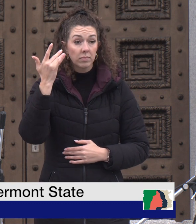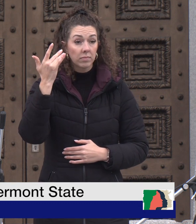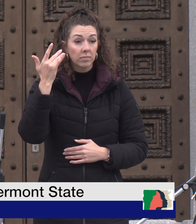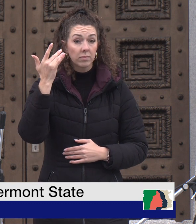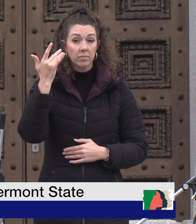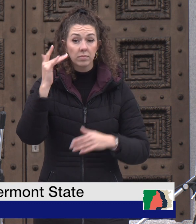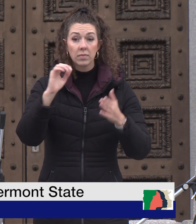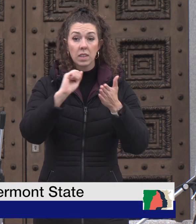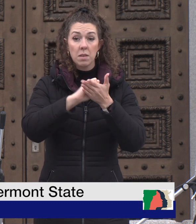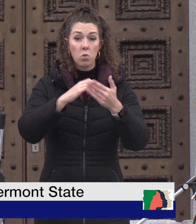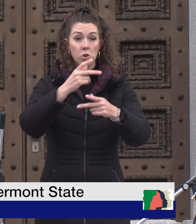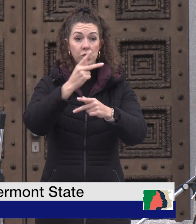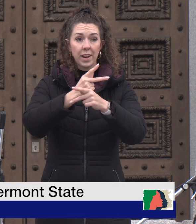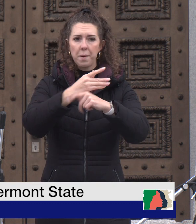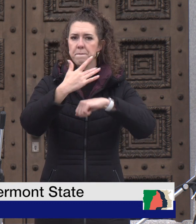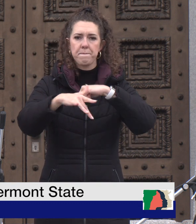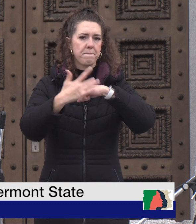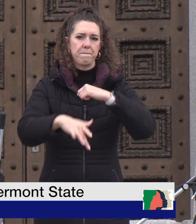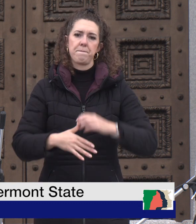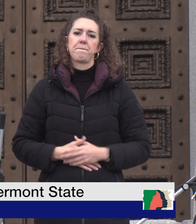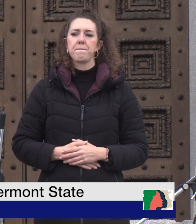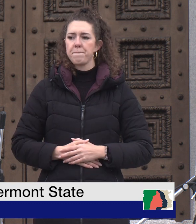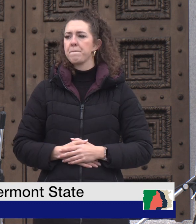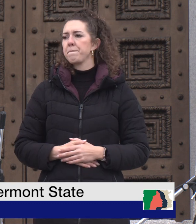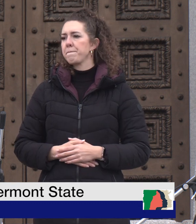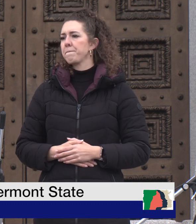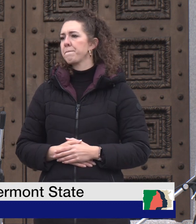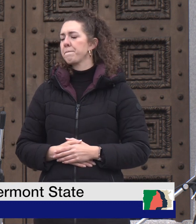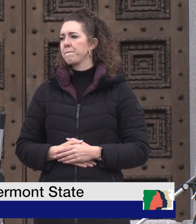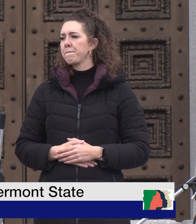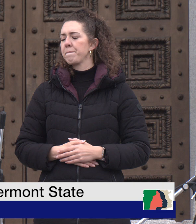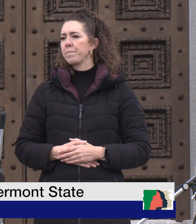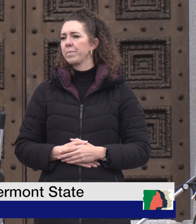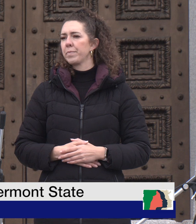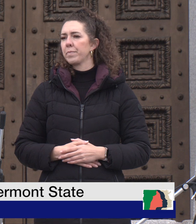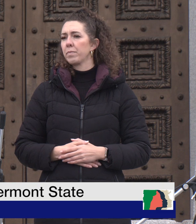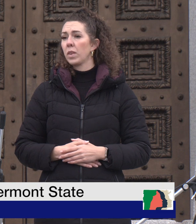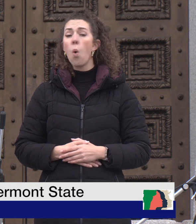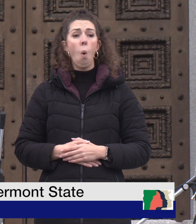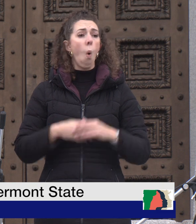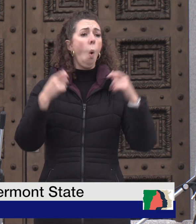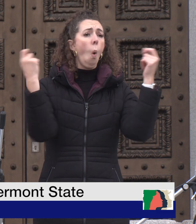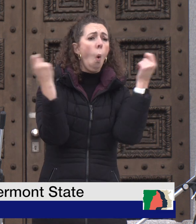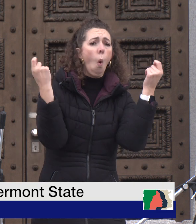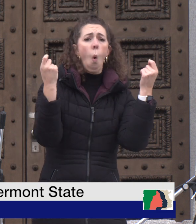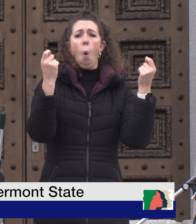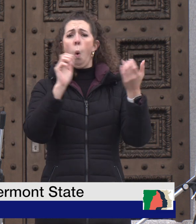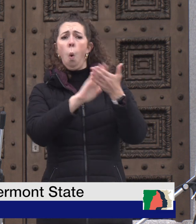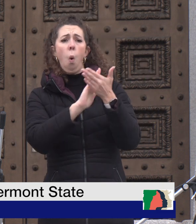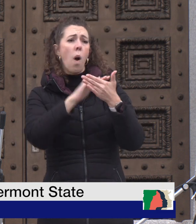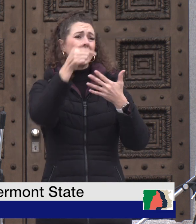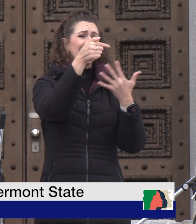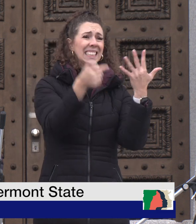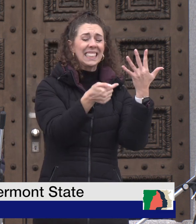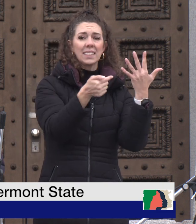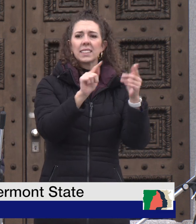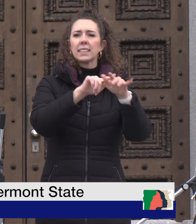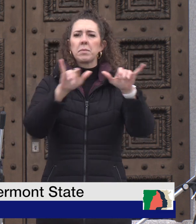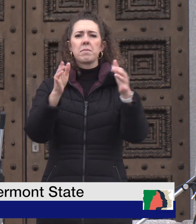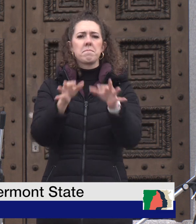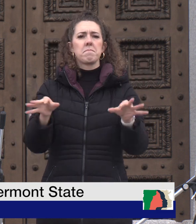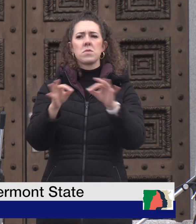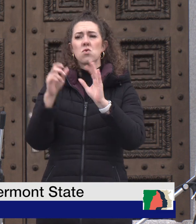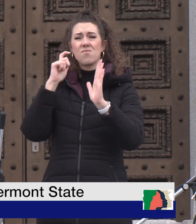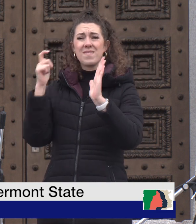care is not available. We have much to celebrate, but we cannot forget the struggles of